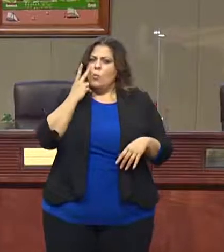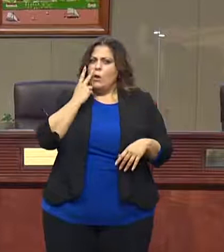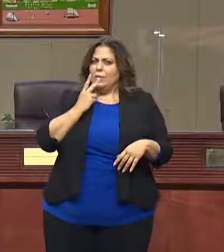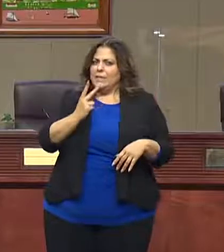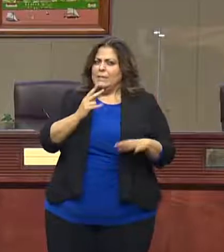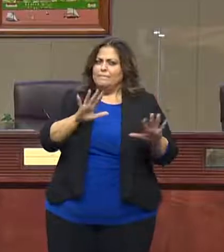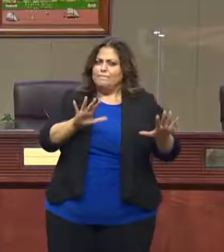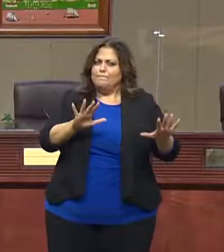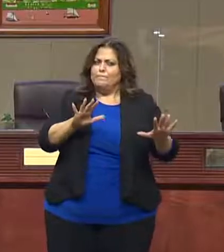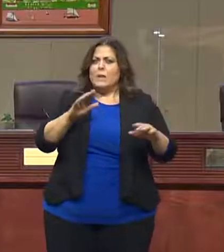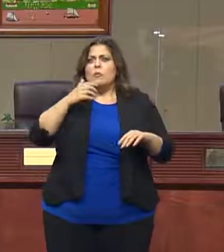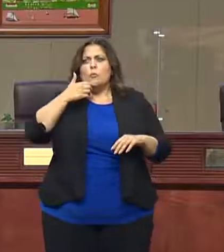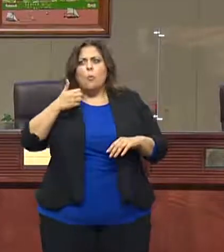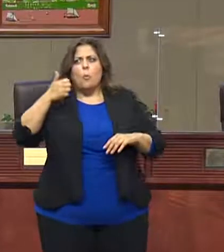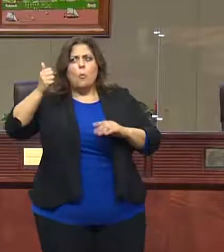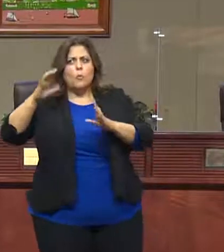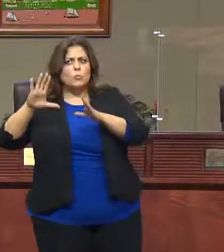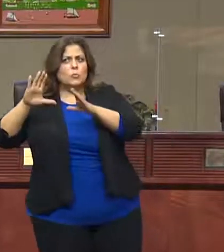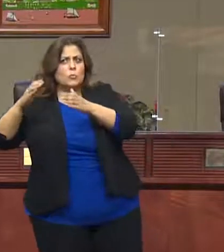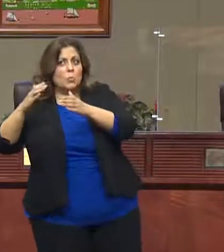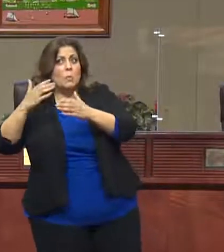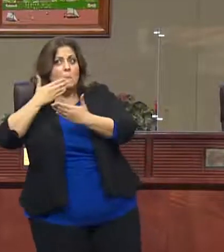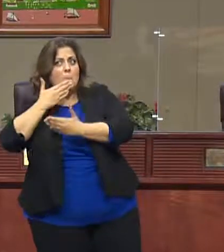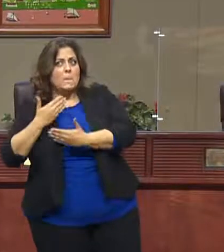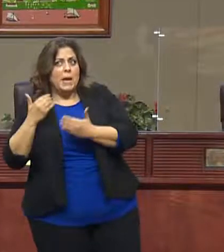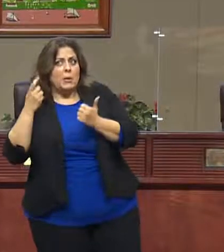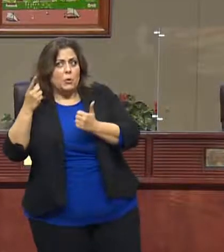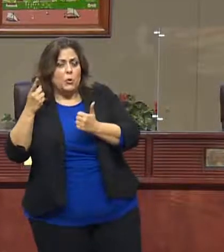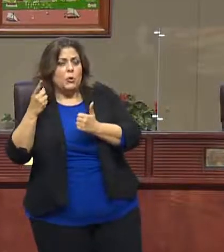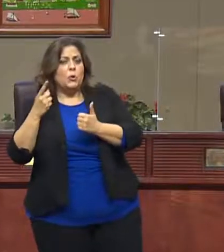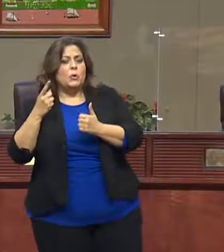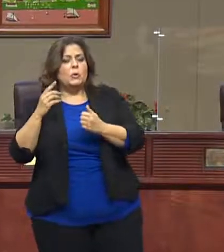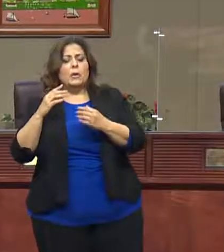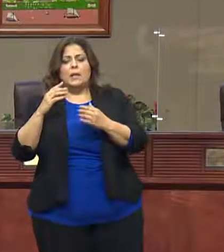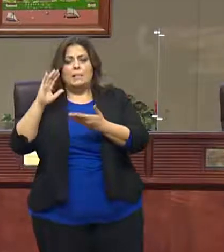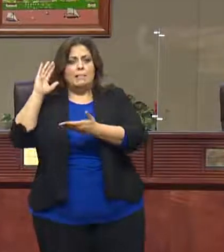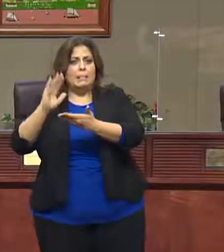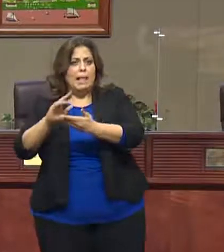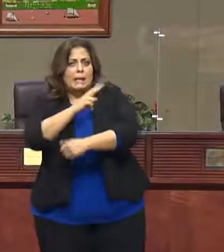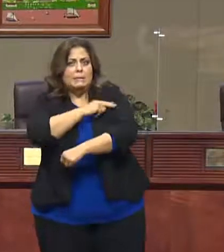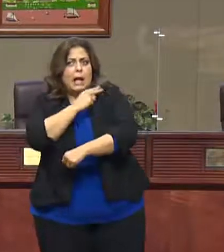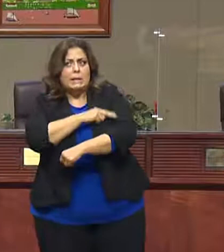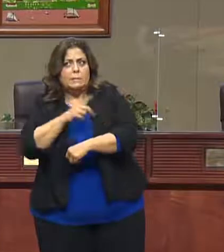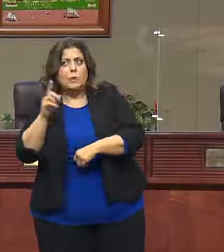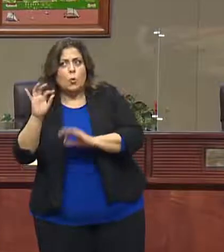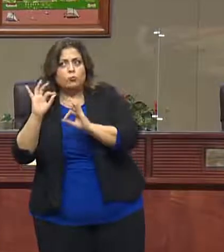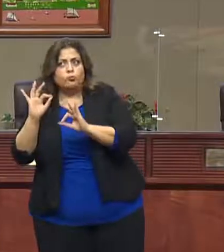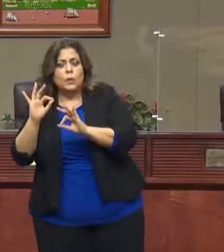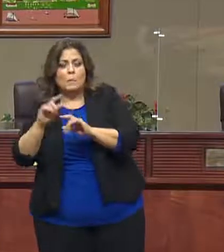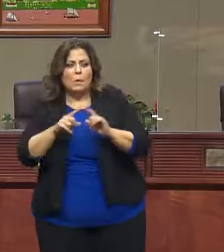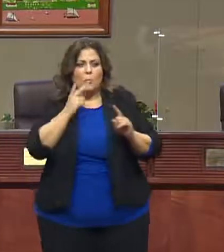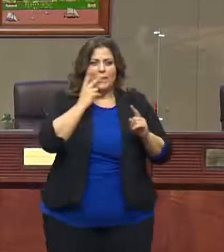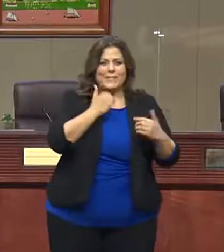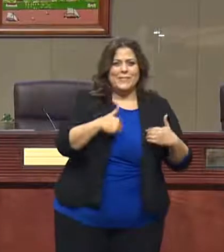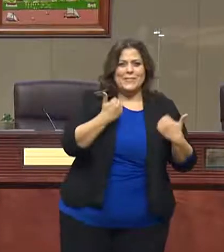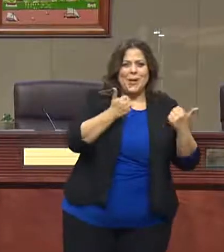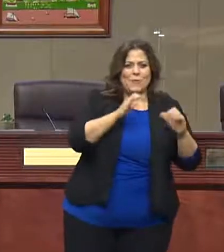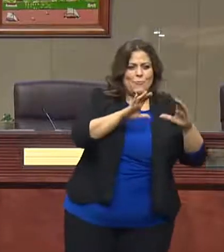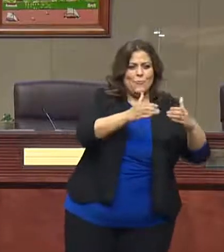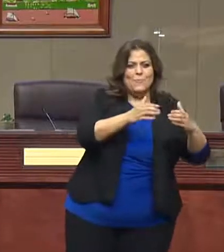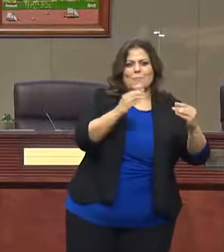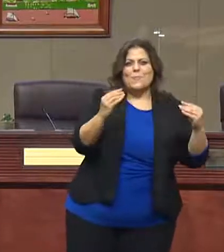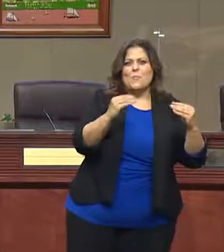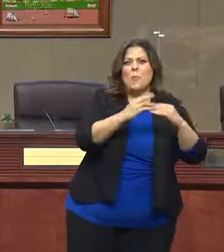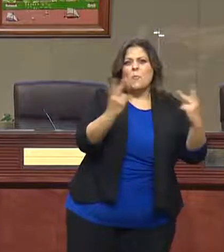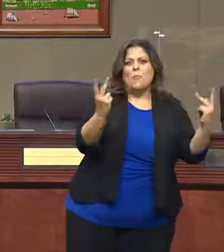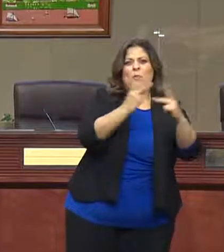population, while the cases and hospitalization are slowly increasing in the younger segment of the population. So this